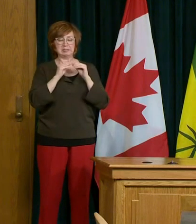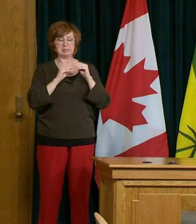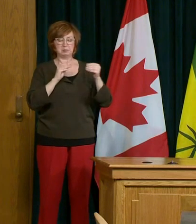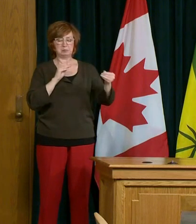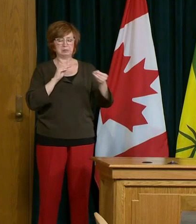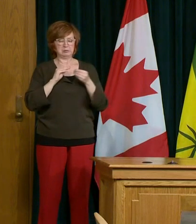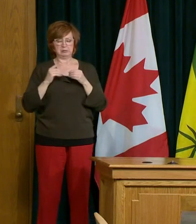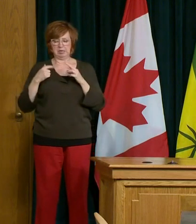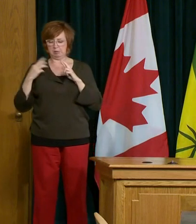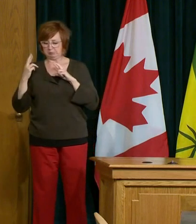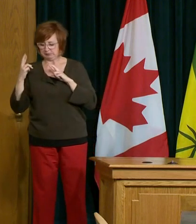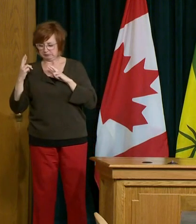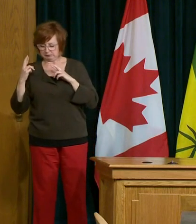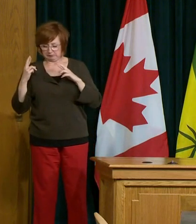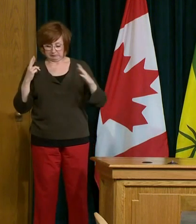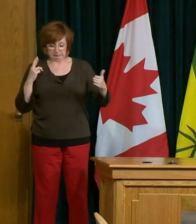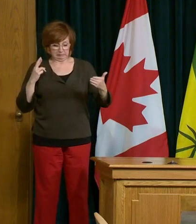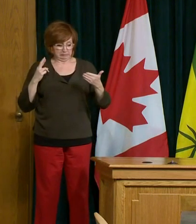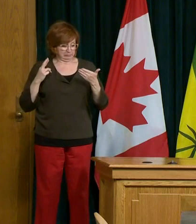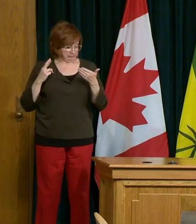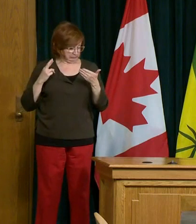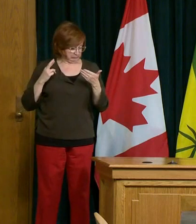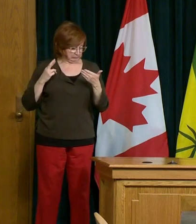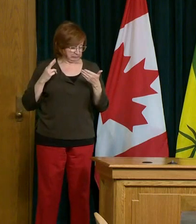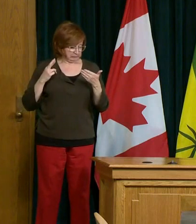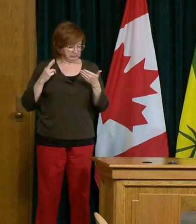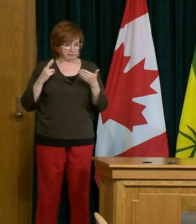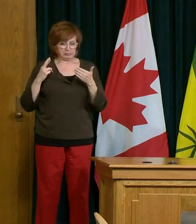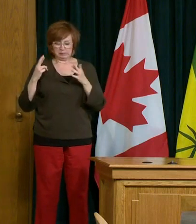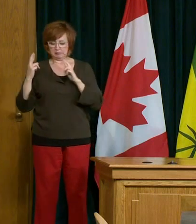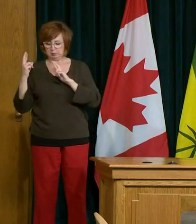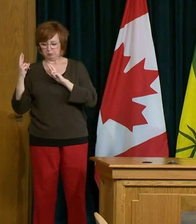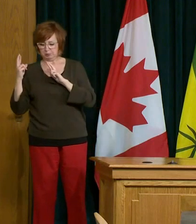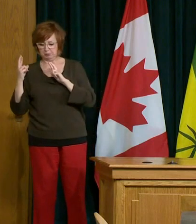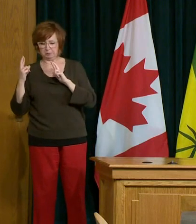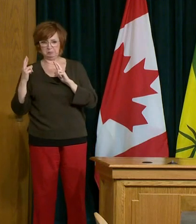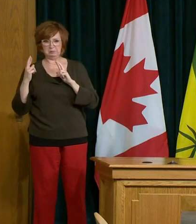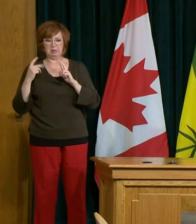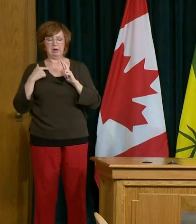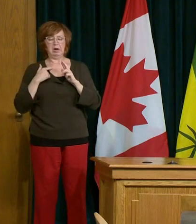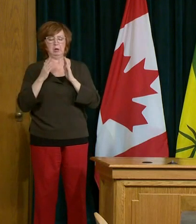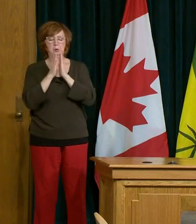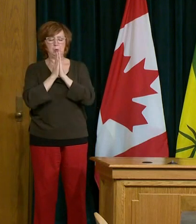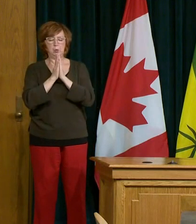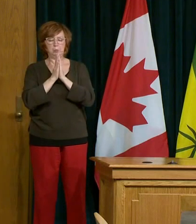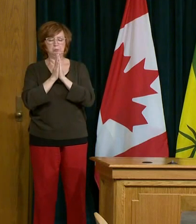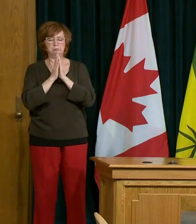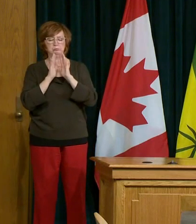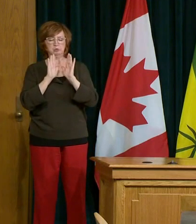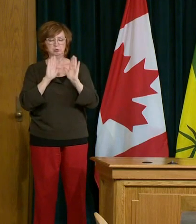my fingers and I pray that there is not an additional fatality. And